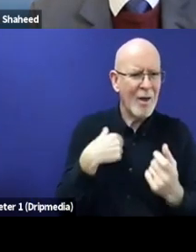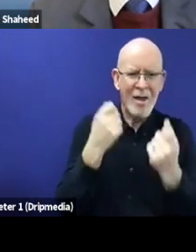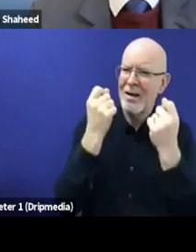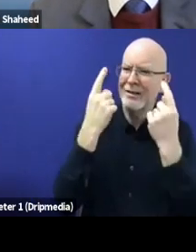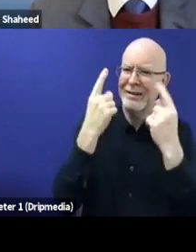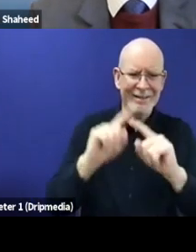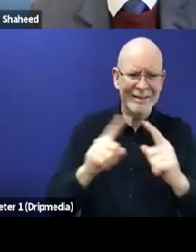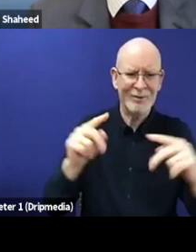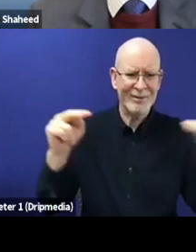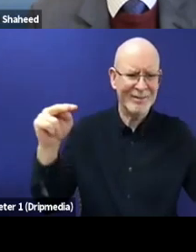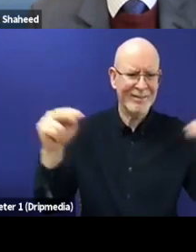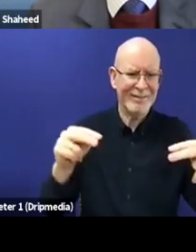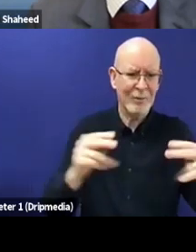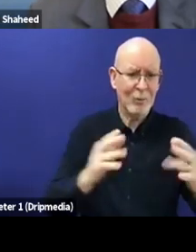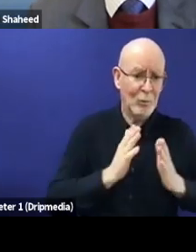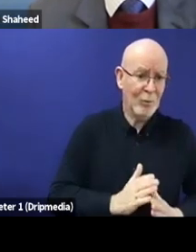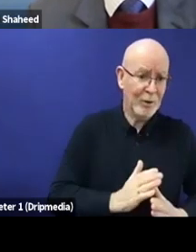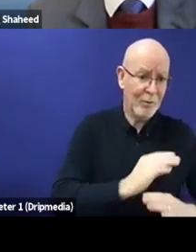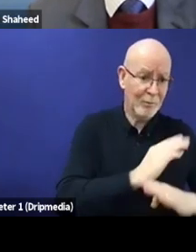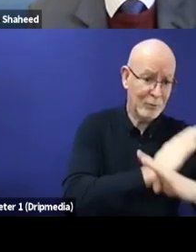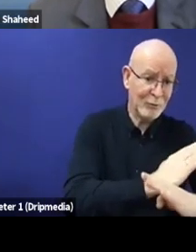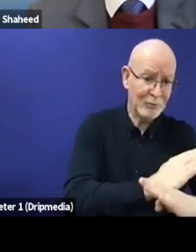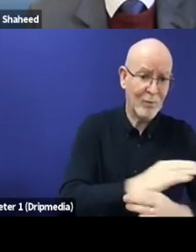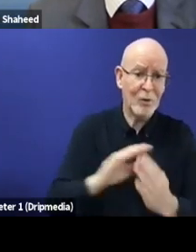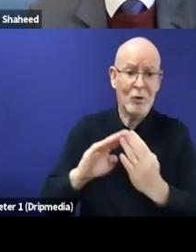speak first on that question?